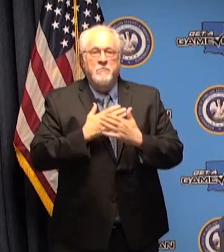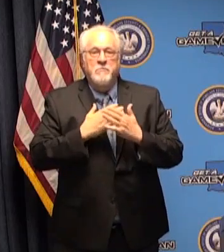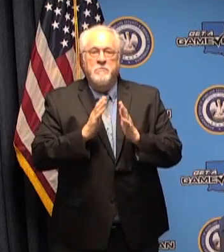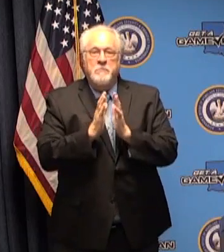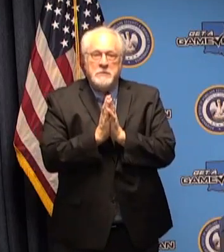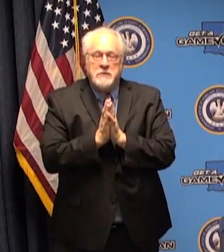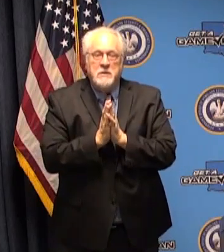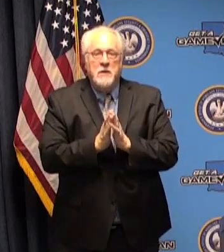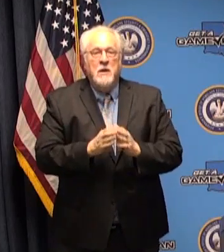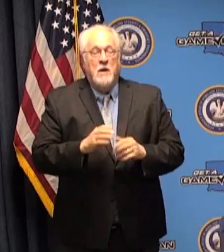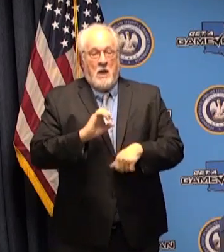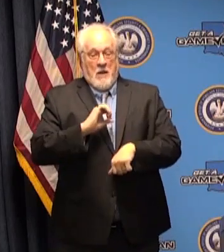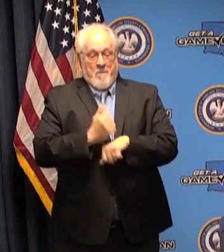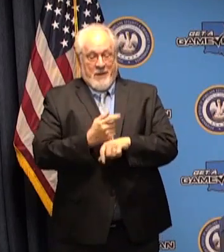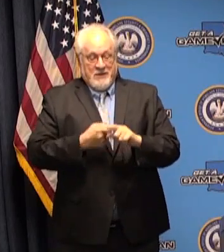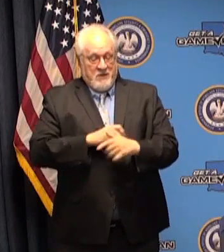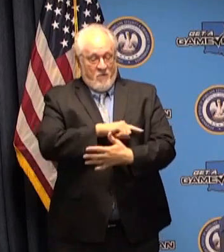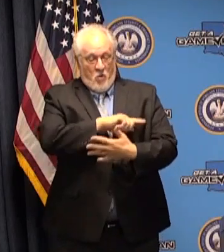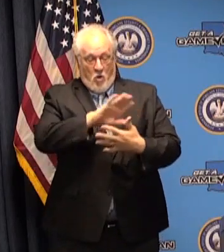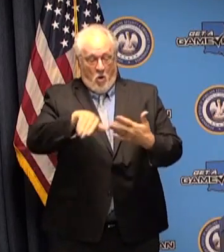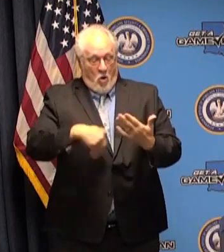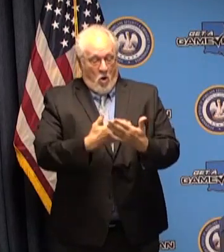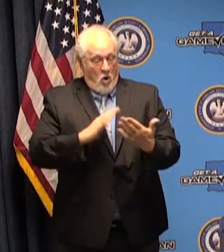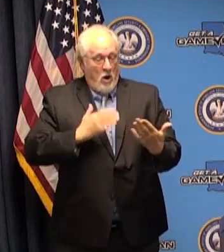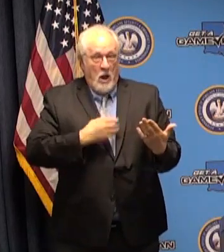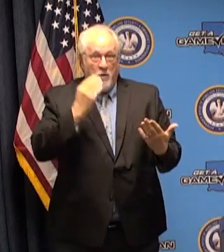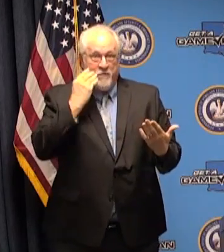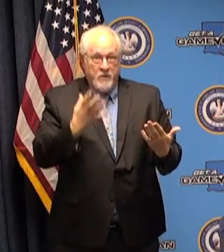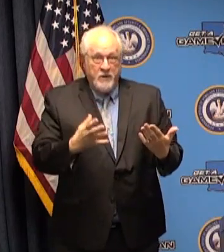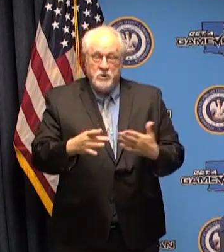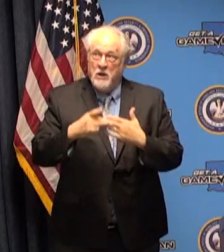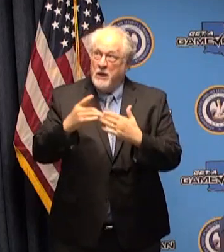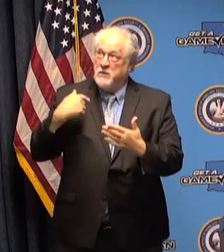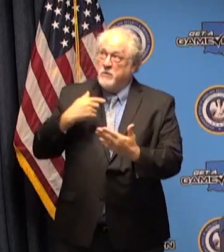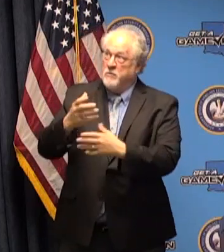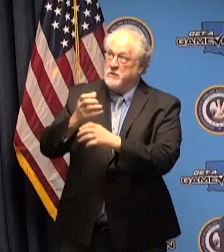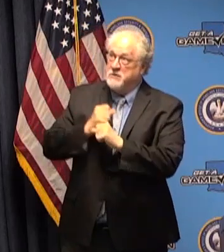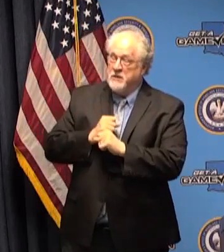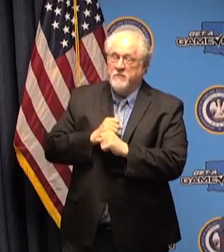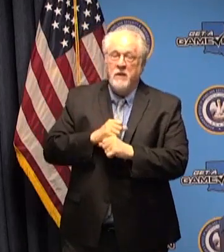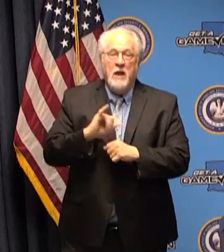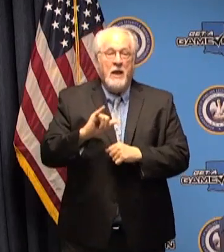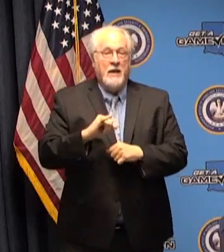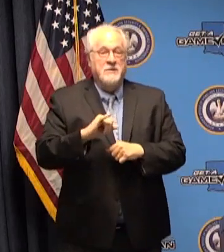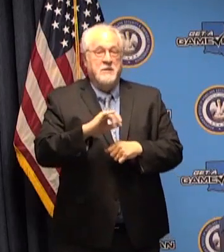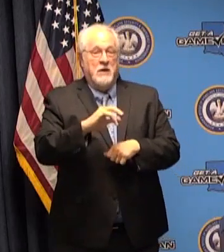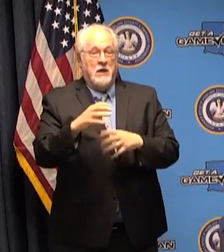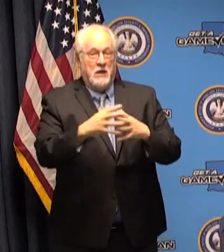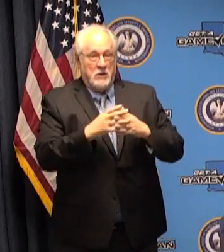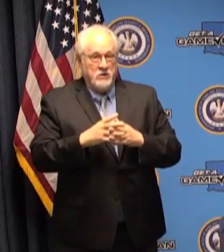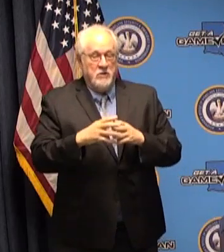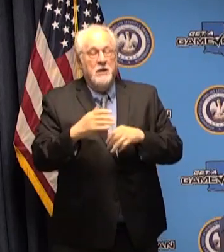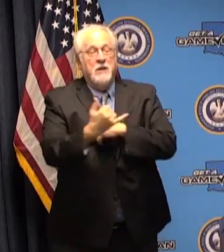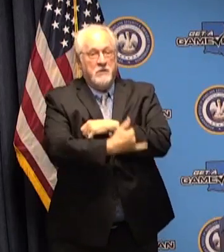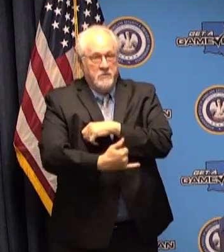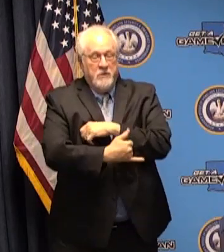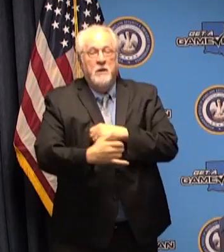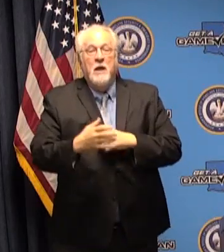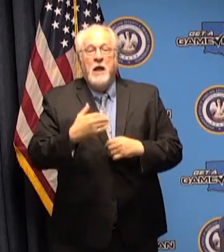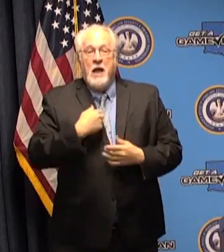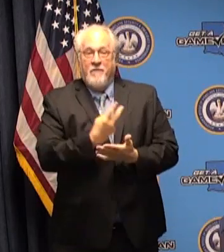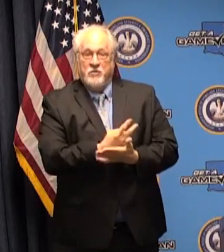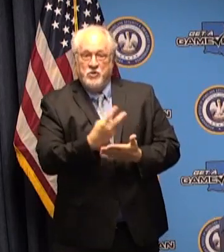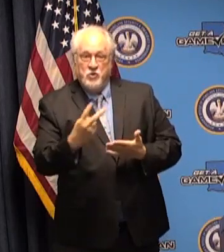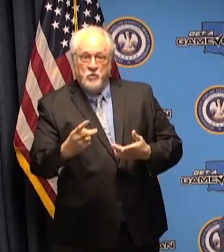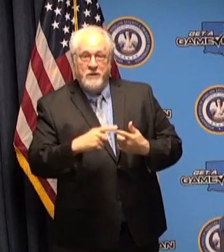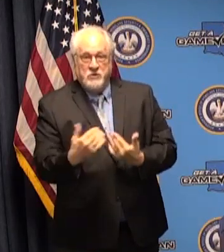date. Based on all the information that we have and the guidance we're receiving as a nation and as a state, we have 2 weeks. We